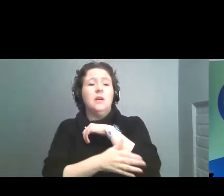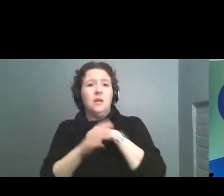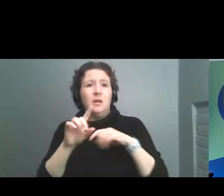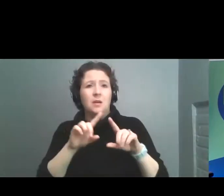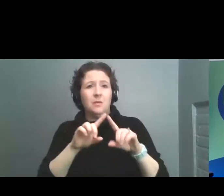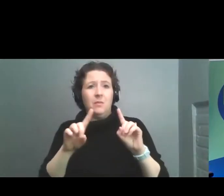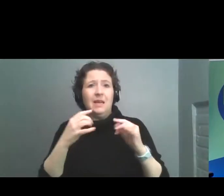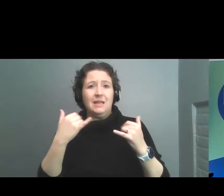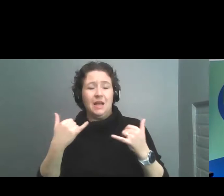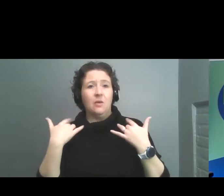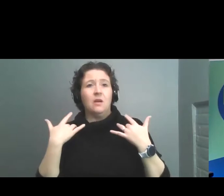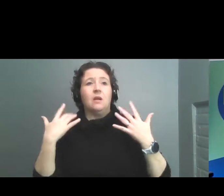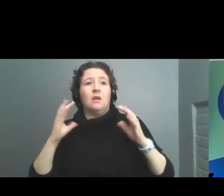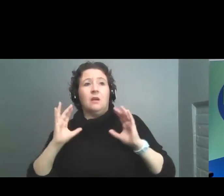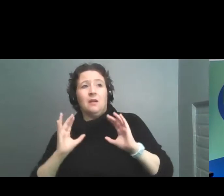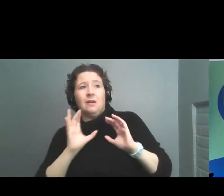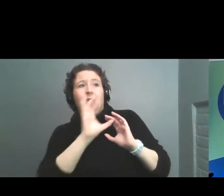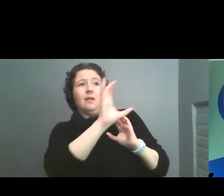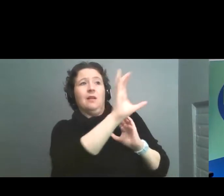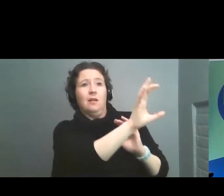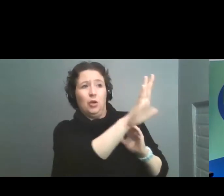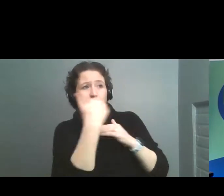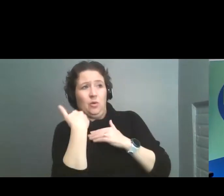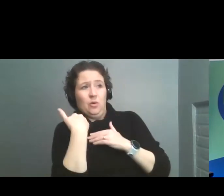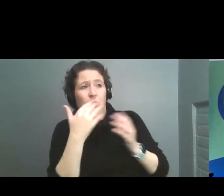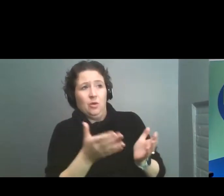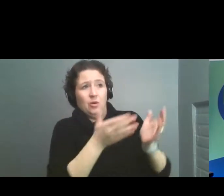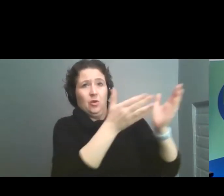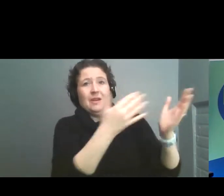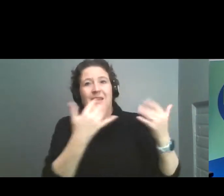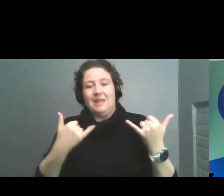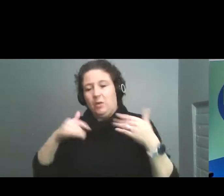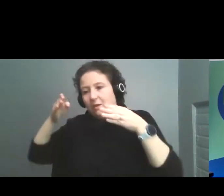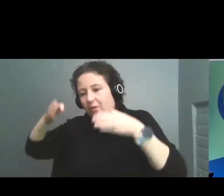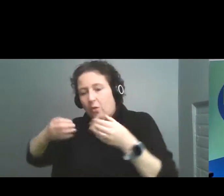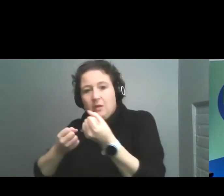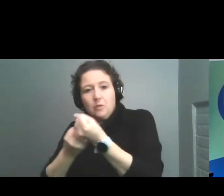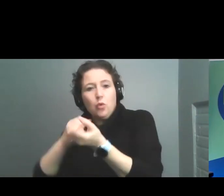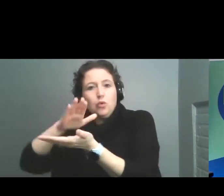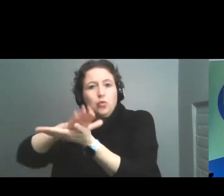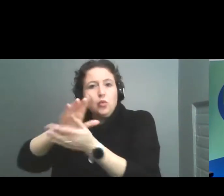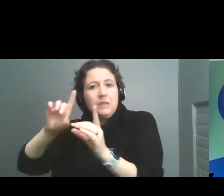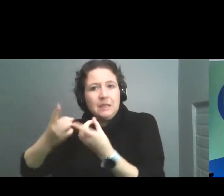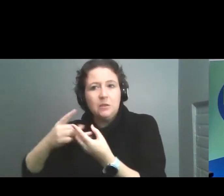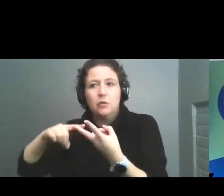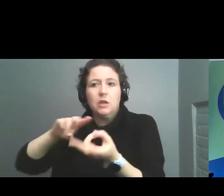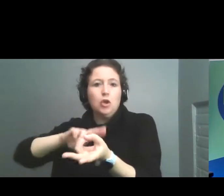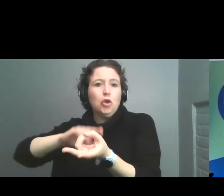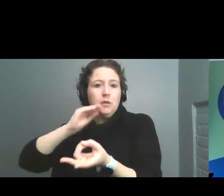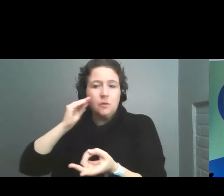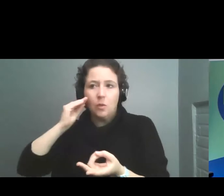our department the ability to focus on our role in supporting our school districts, long-term care